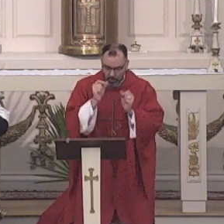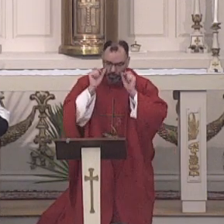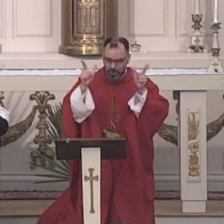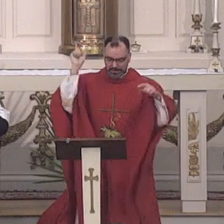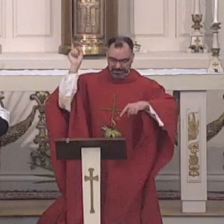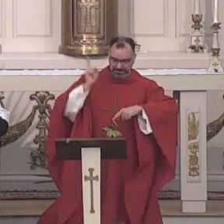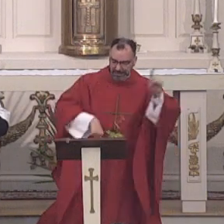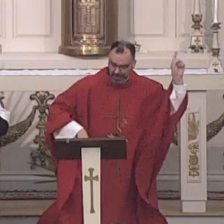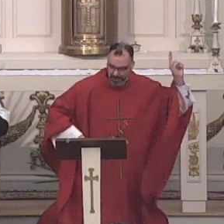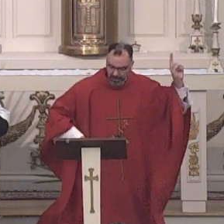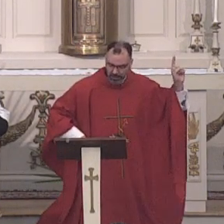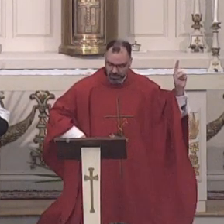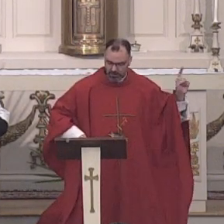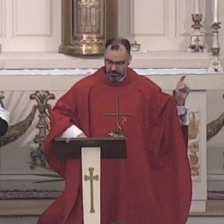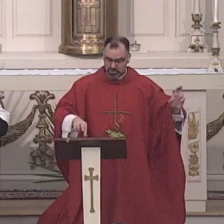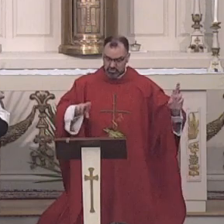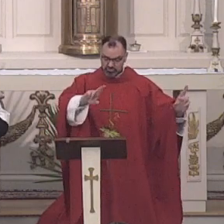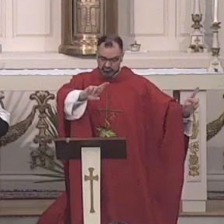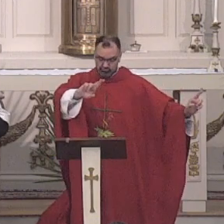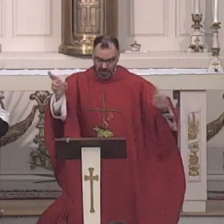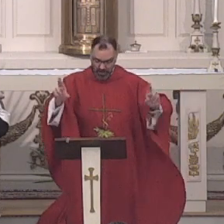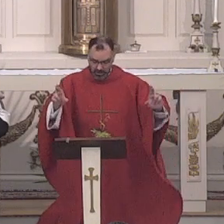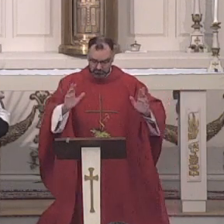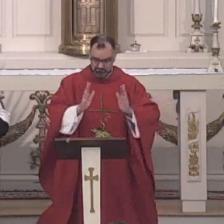Could you not keep watch for 1 hour?